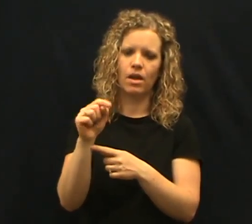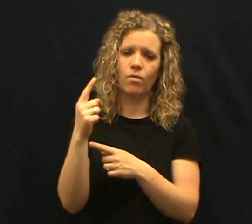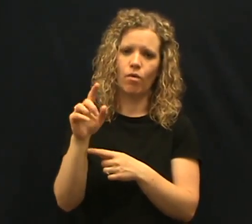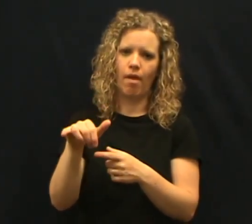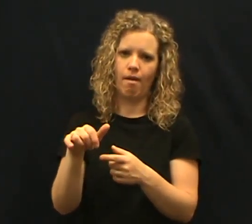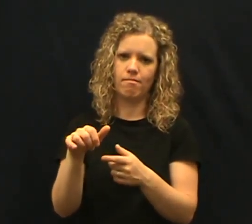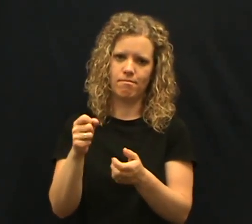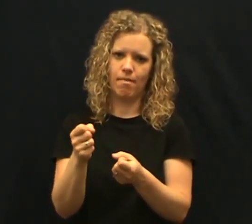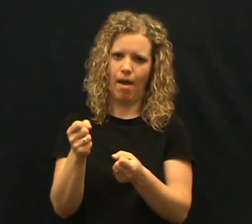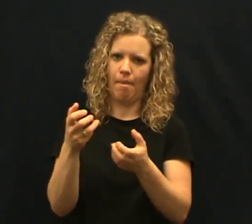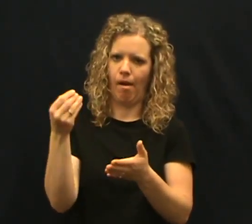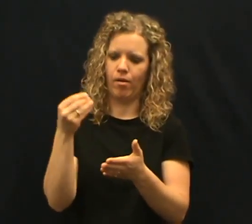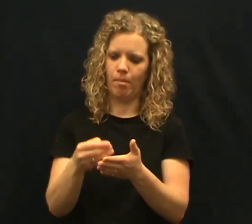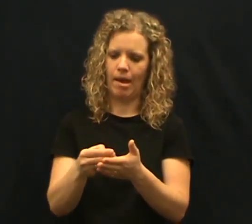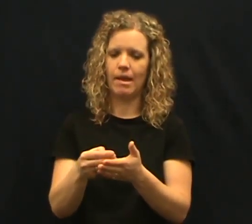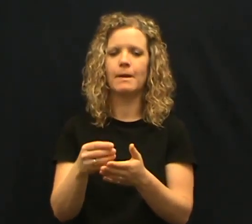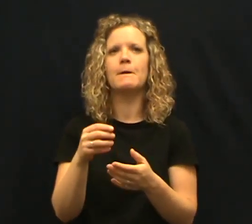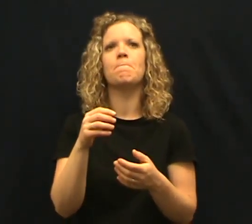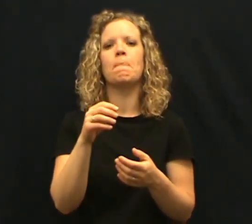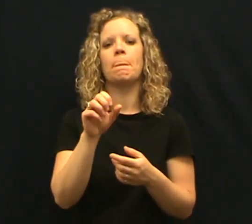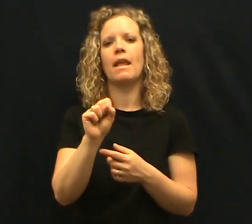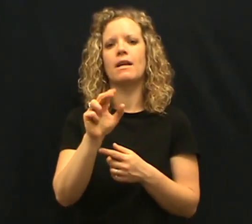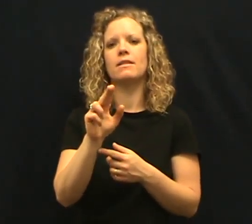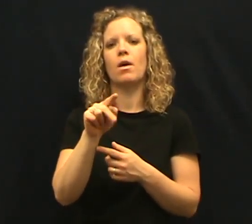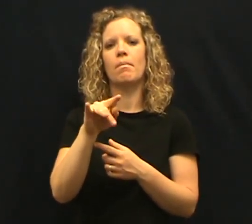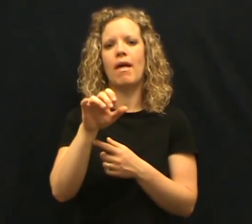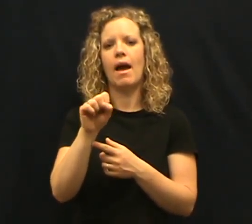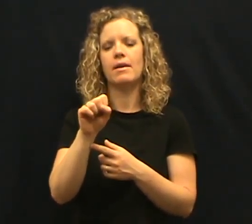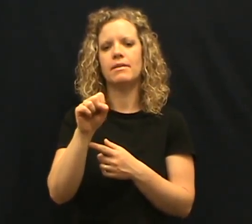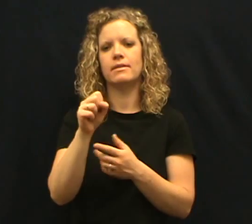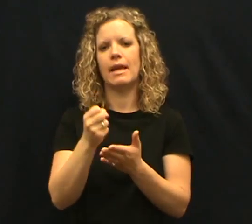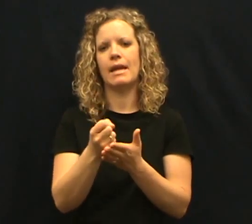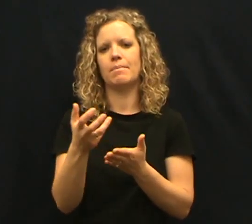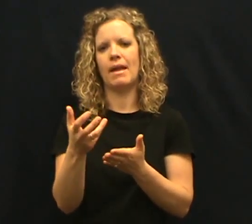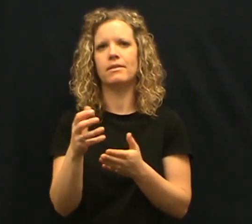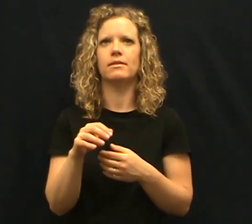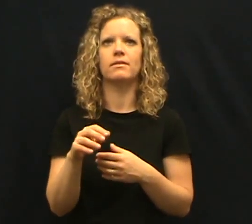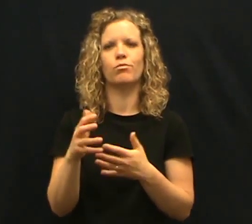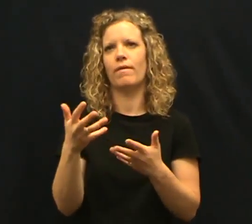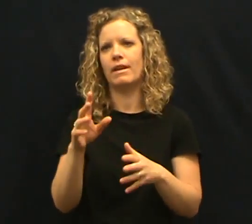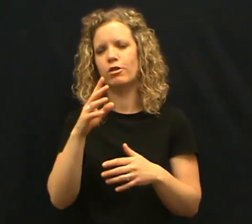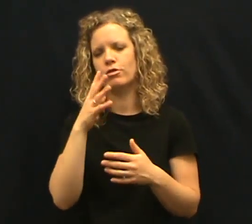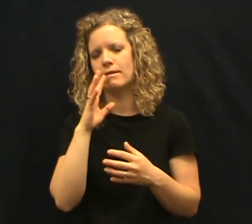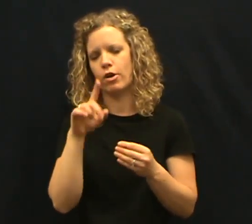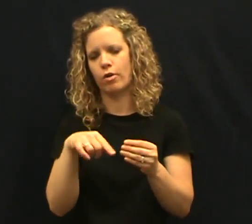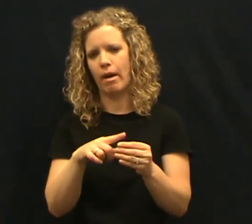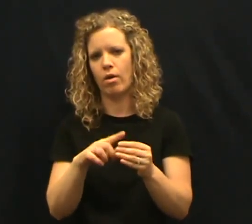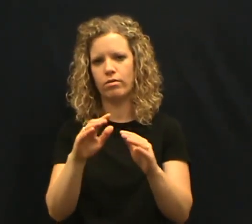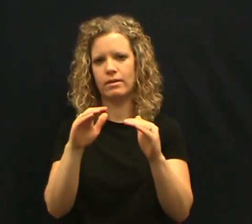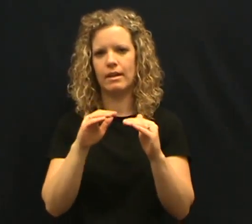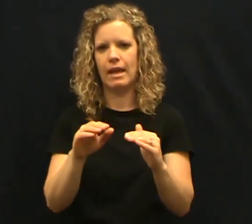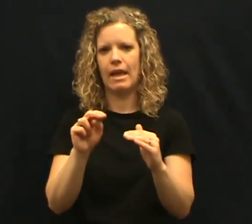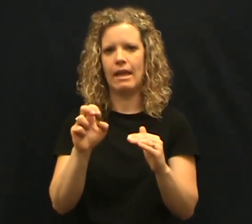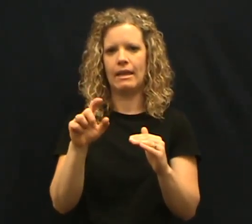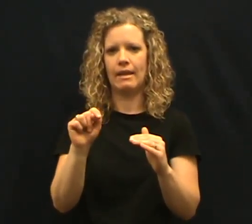adjustment. Supplies expense, we talked about that expense when we looked at our supplies asset account up there, where